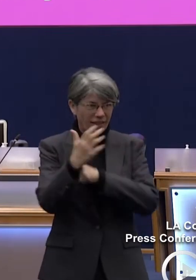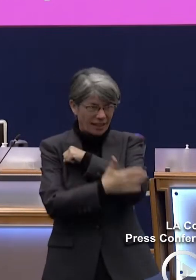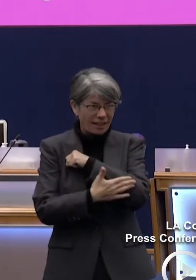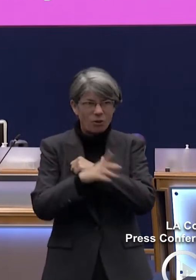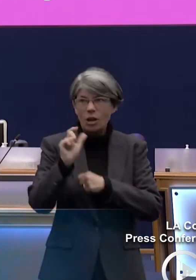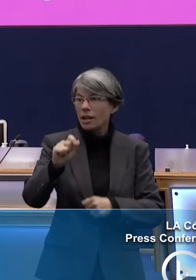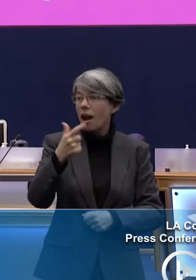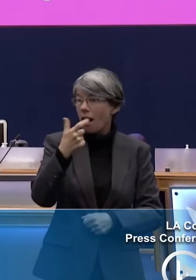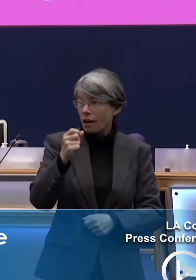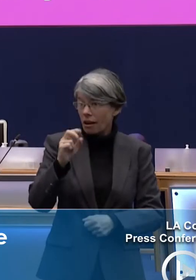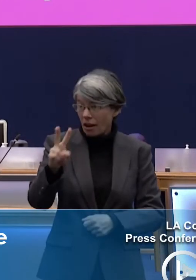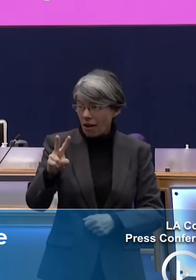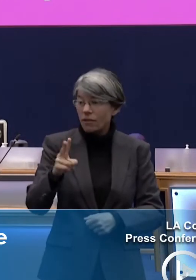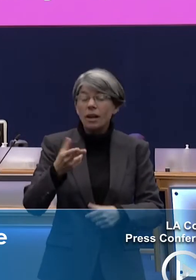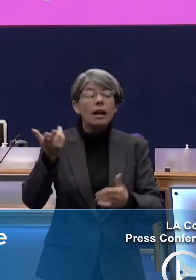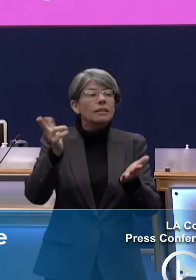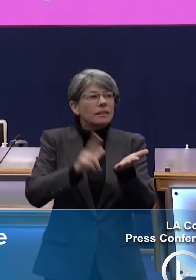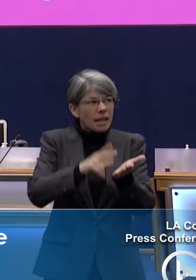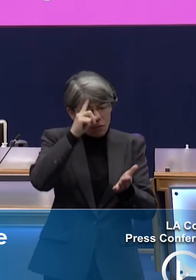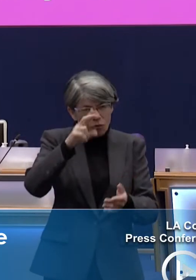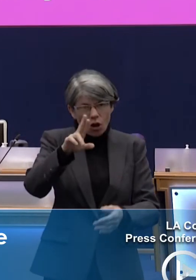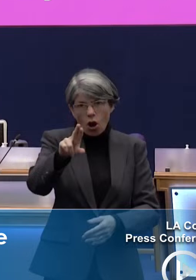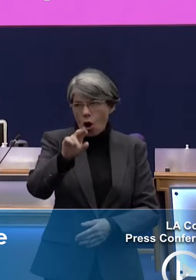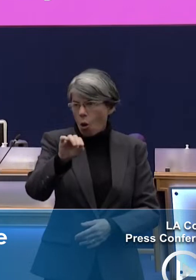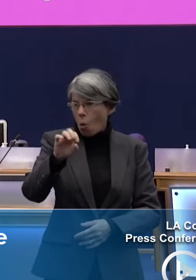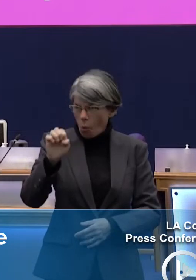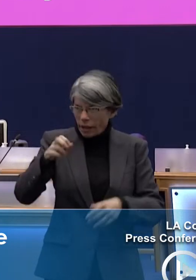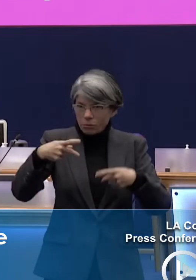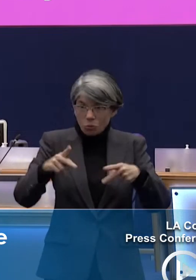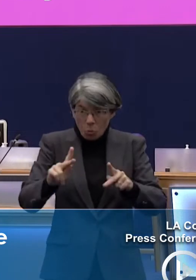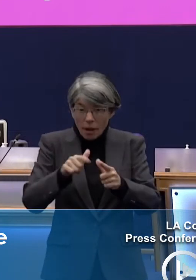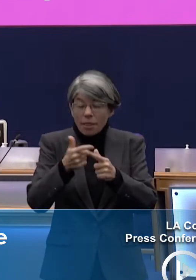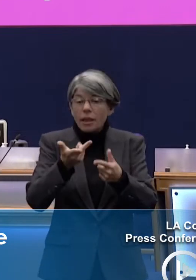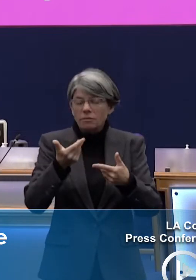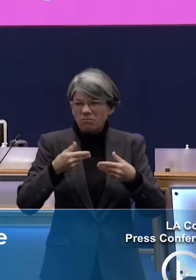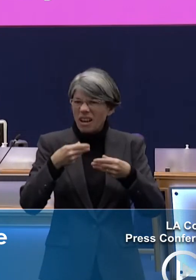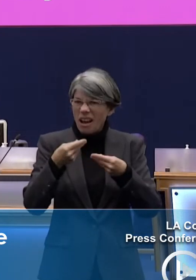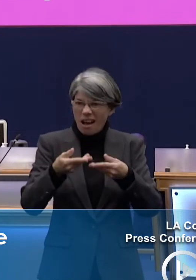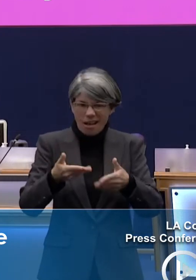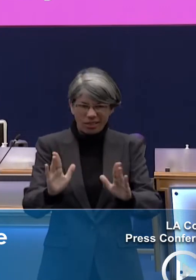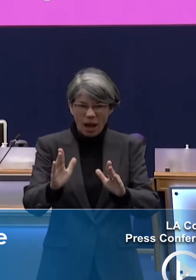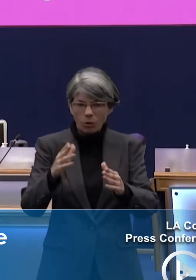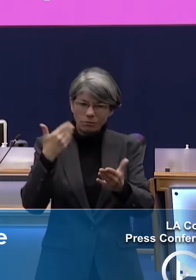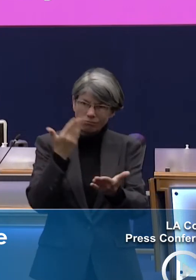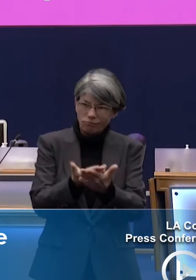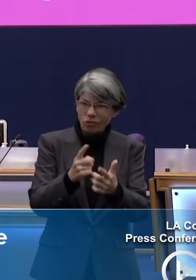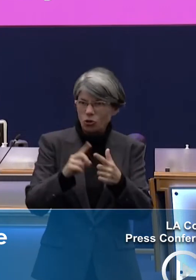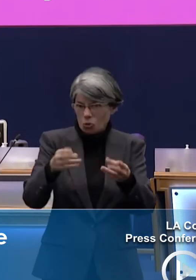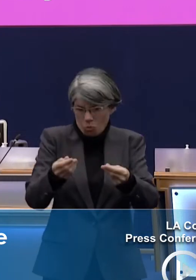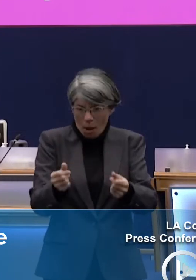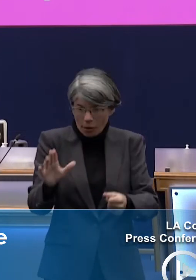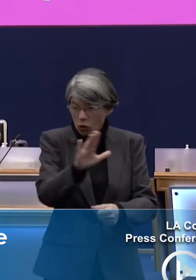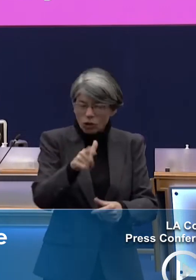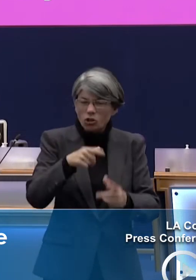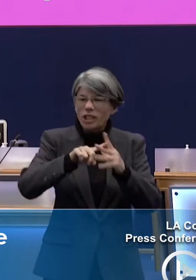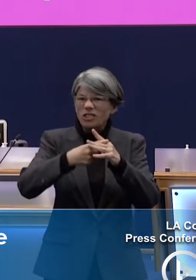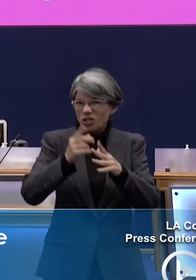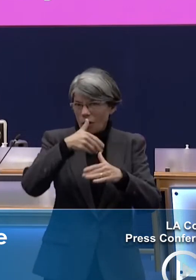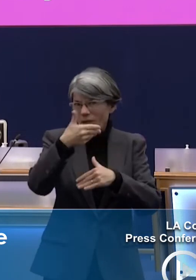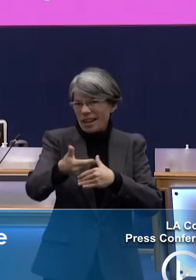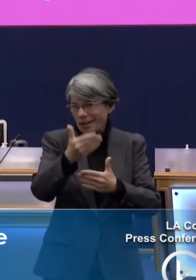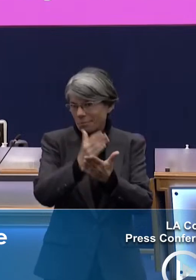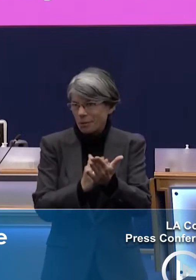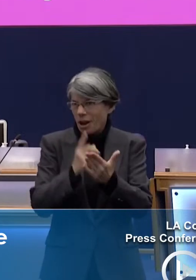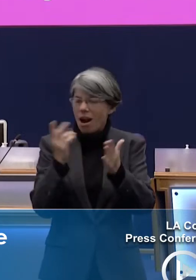recovery.lacounty.gov, sign up for your right of entry, and allow us to get to your property as quickly as possible so that you can start the next